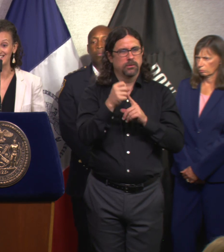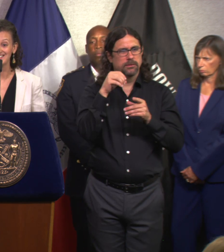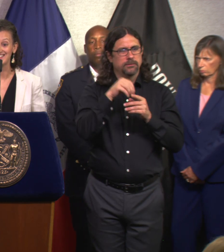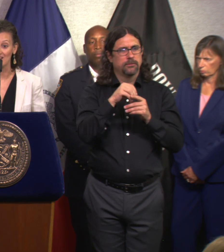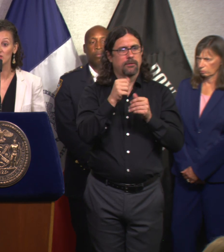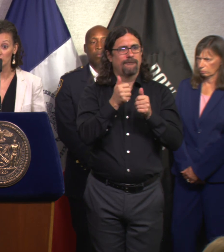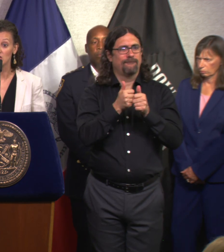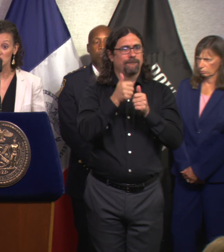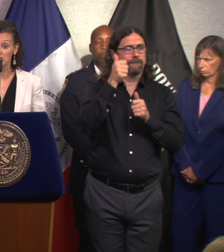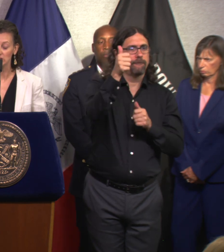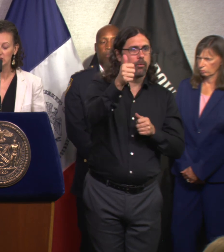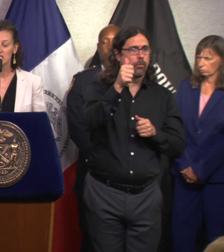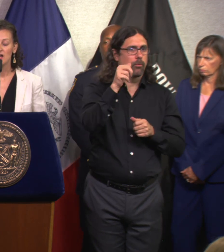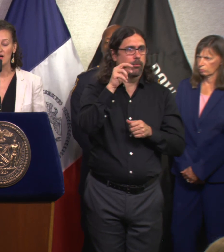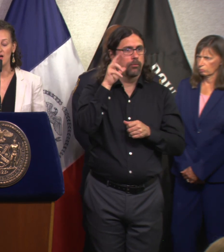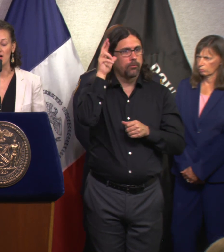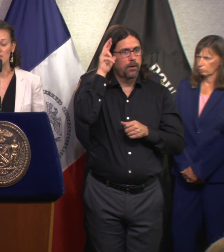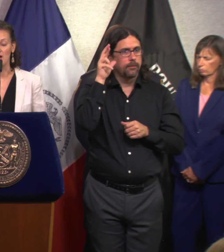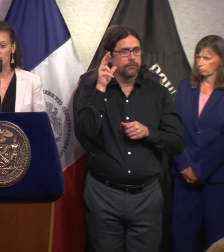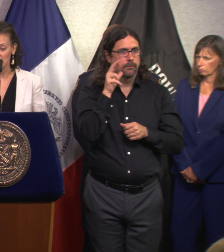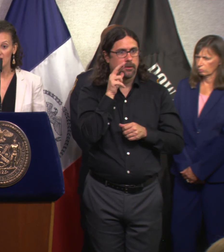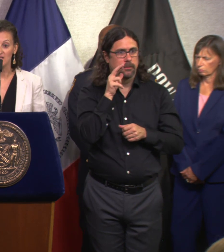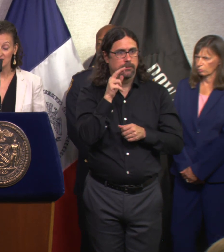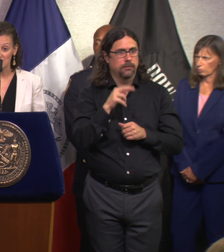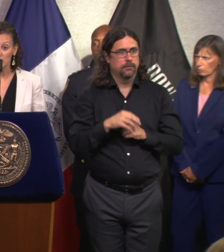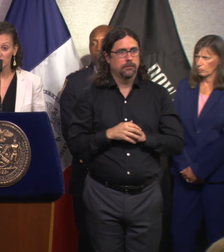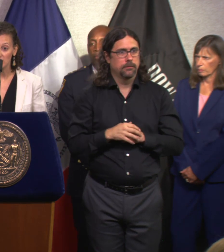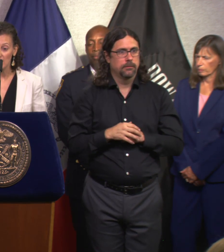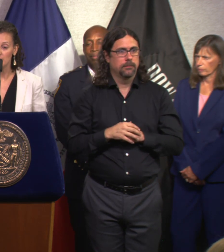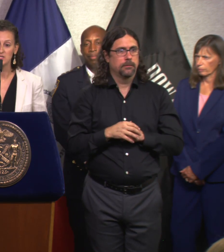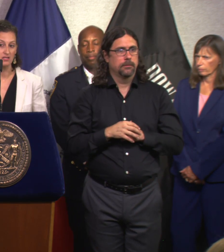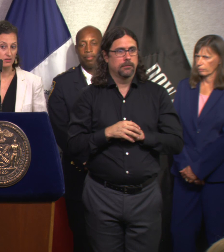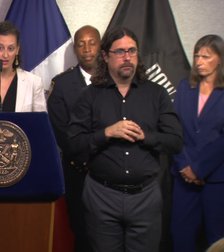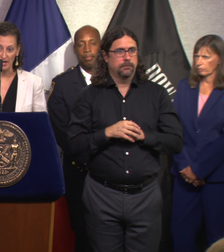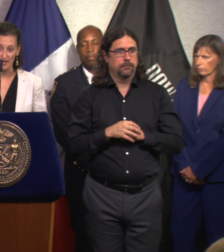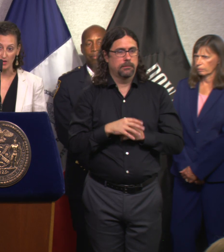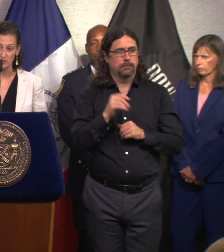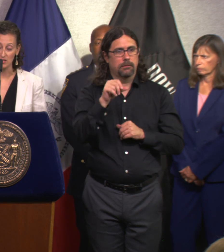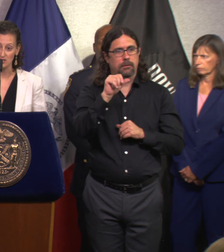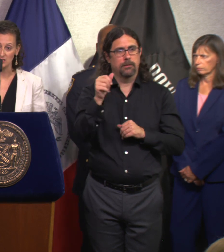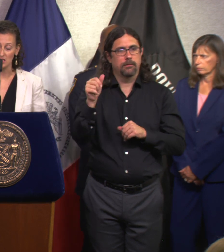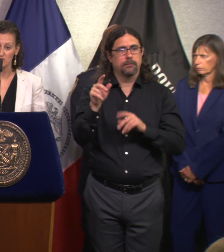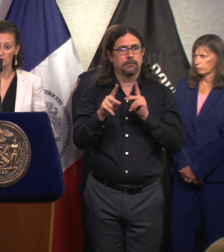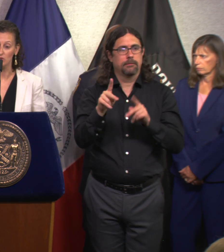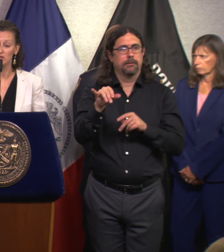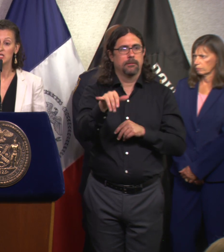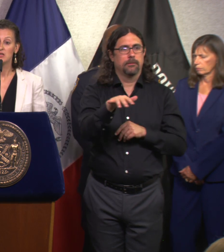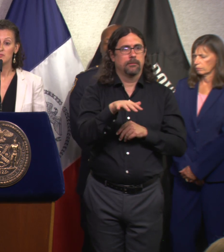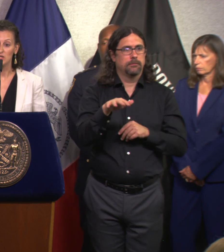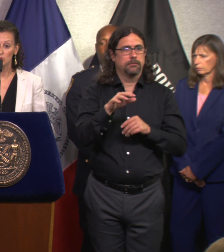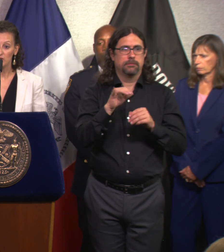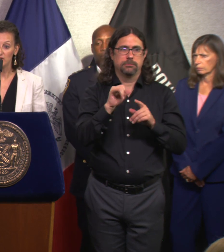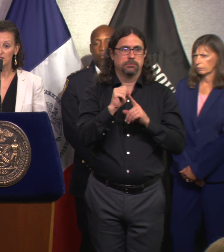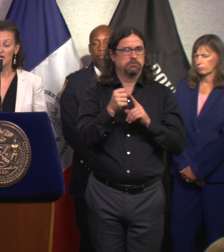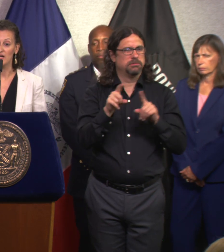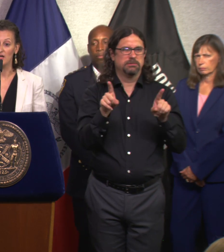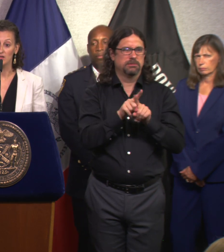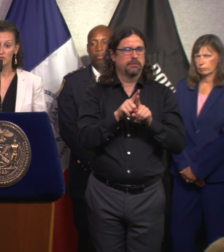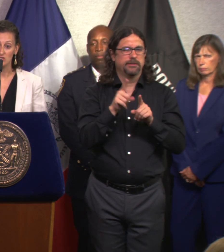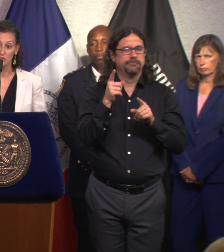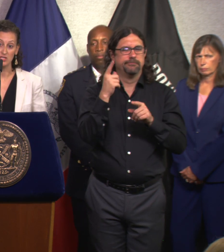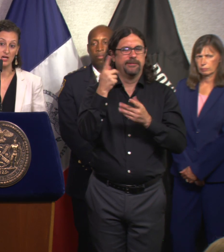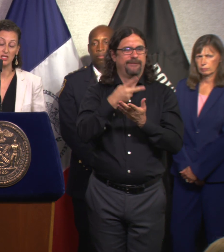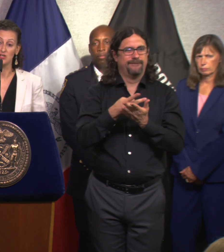and the tenants in that location, of a similar attempt that was not successful. Midwood,